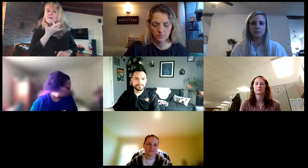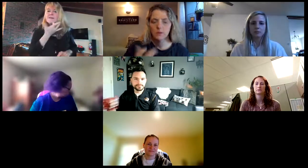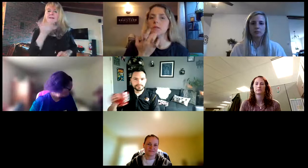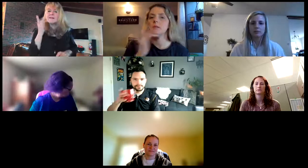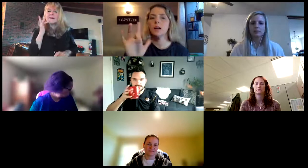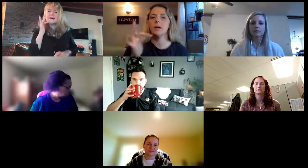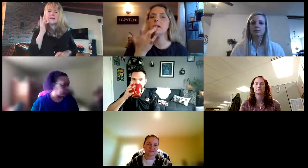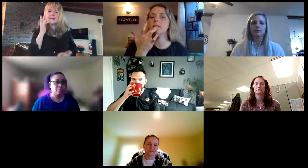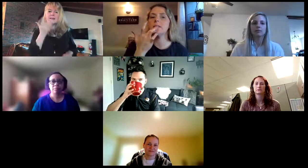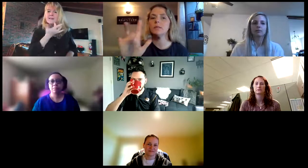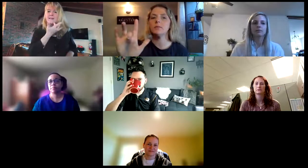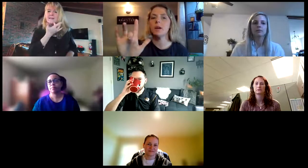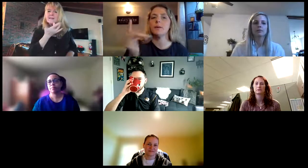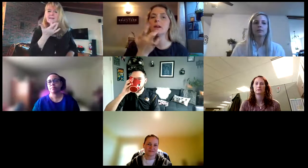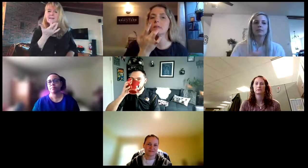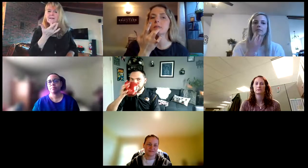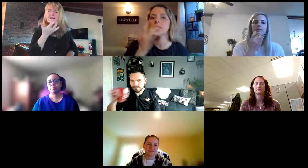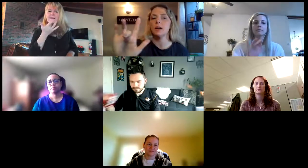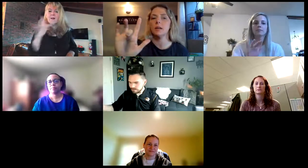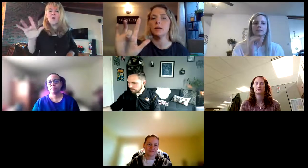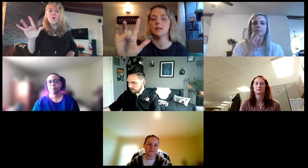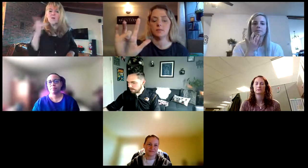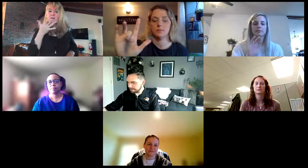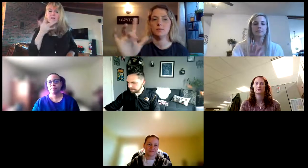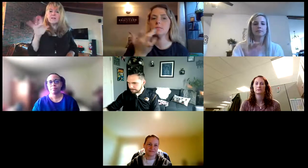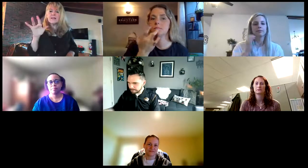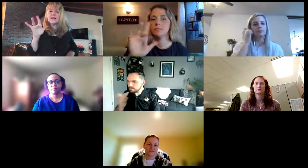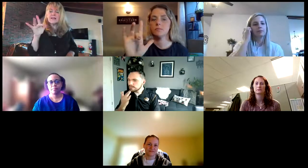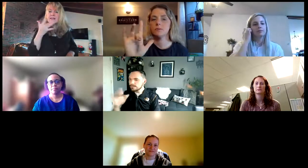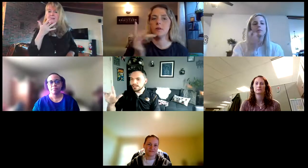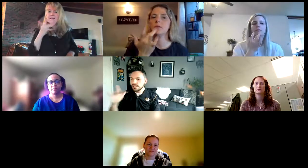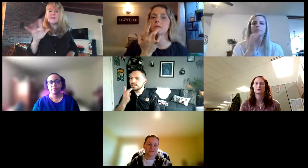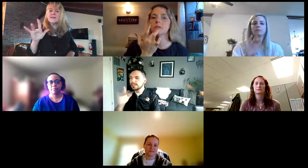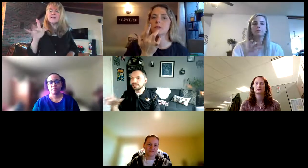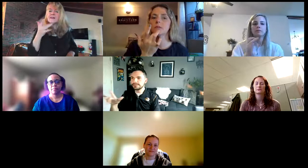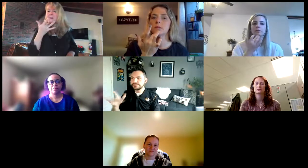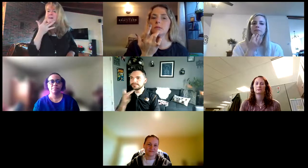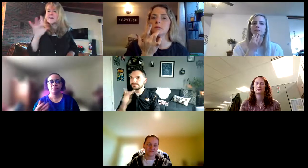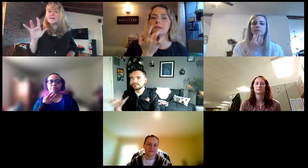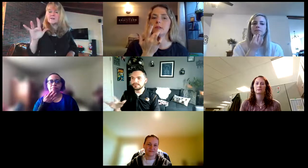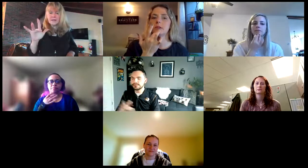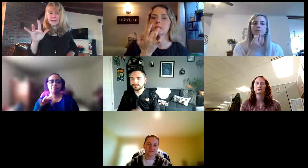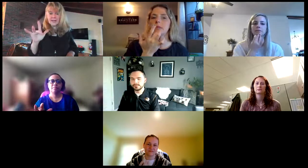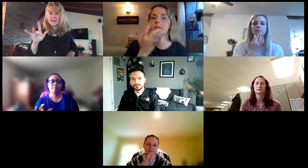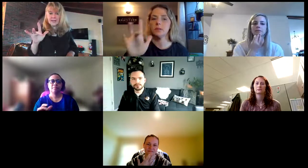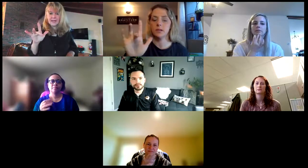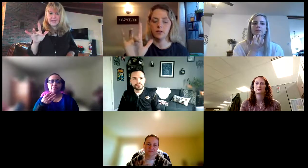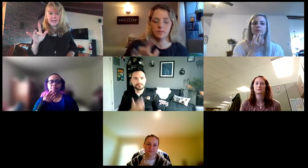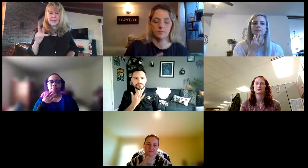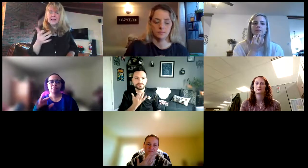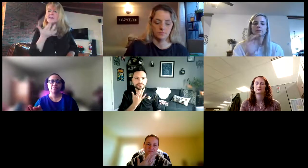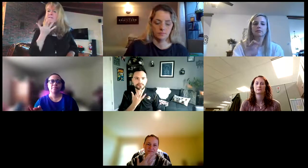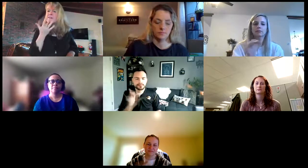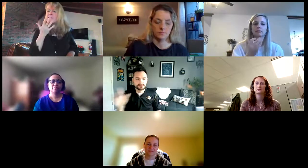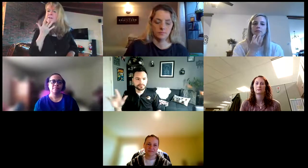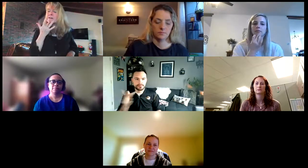Maybe Lucky. Lucky is coming up. Lucky. Oh, Lucky. So, favorite Lucky. Ooh,